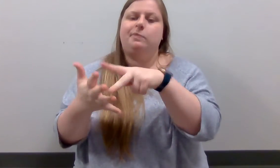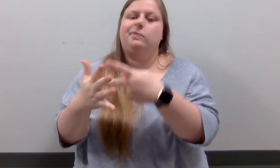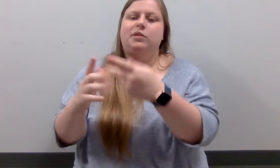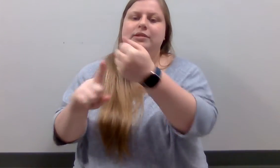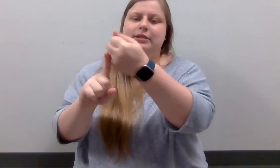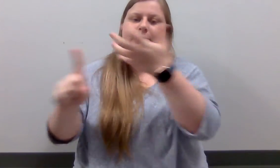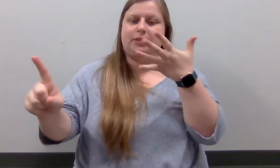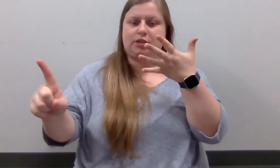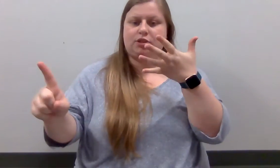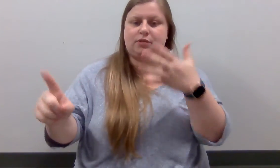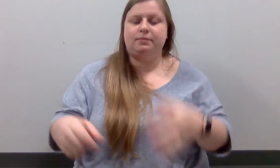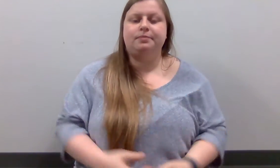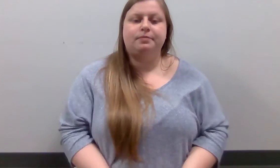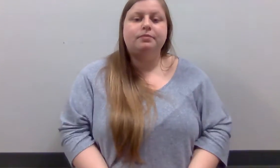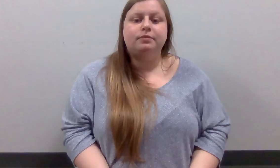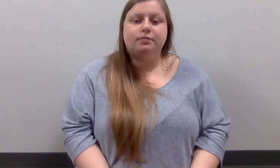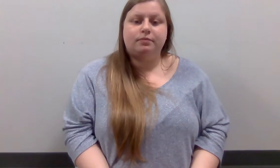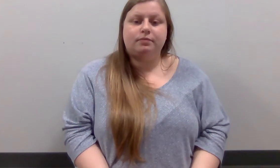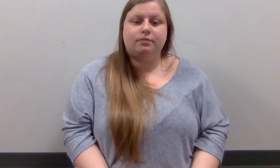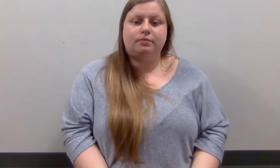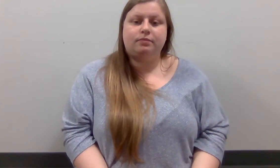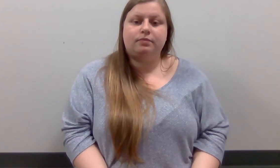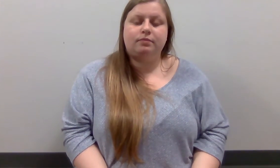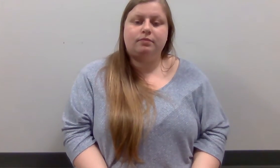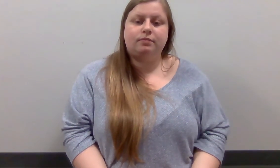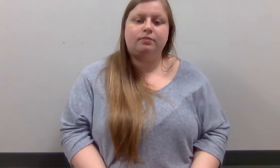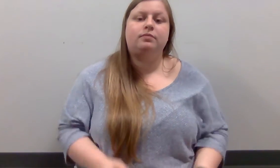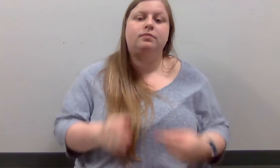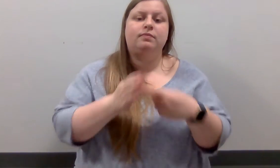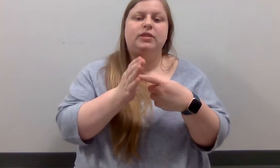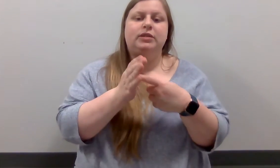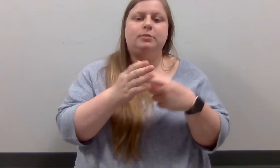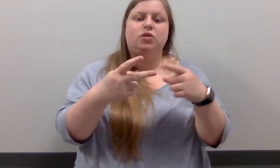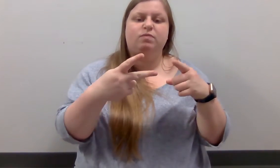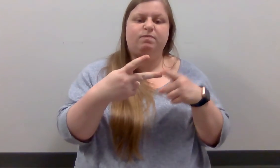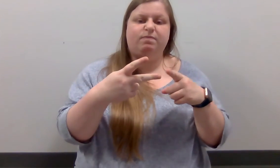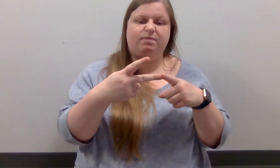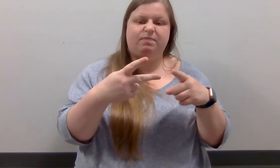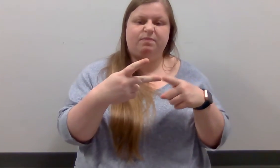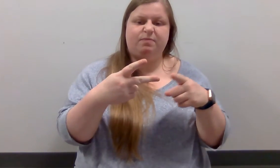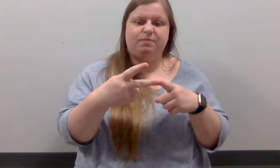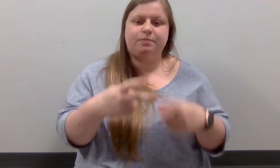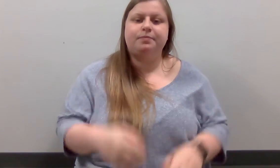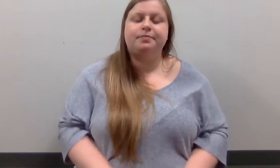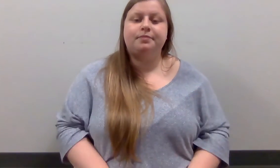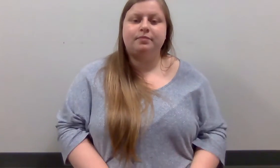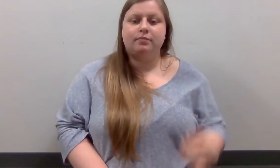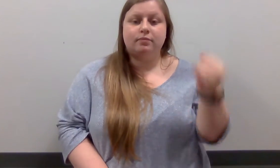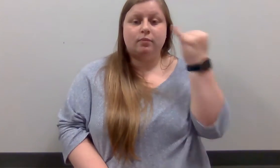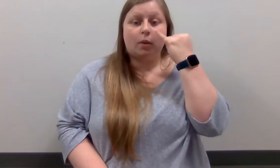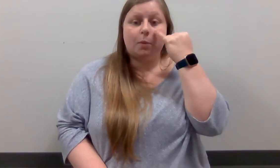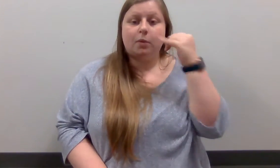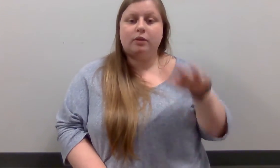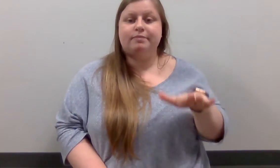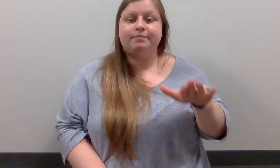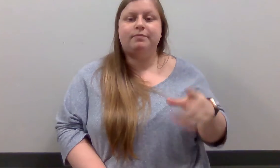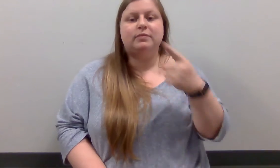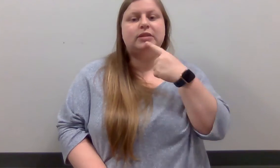This fixes the grammar of the sentence from break to broke and is a complete, full grammatical